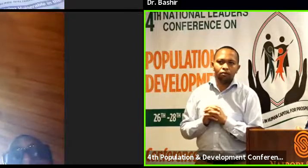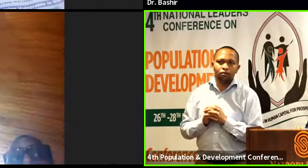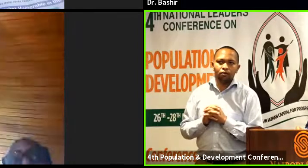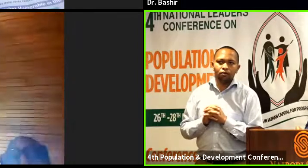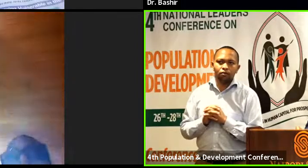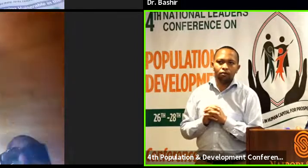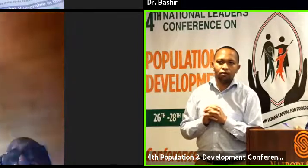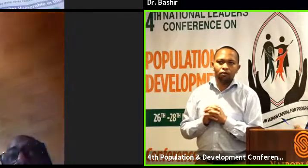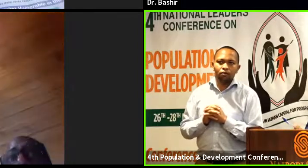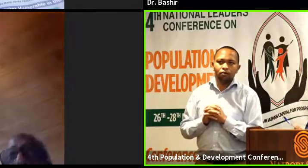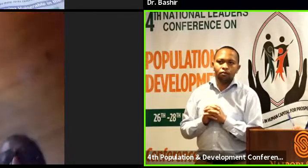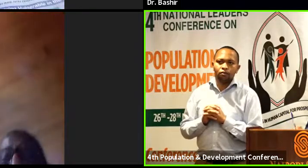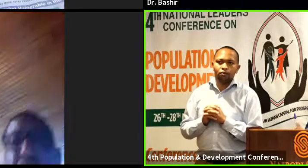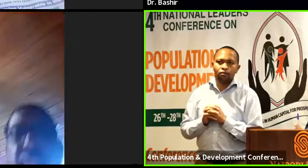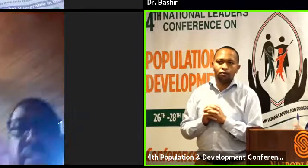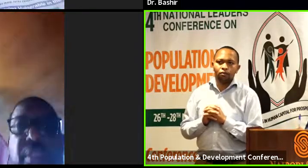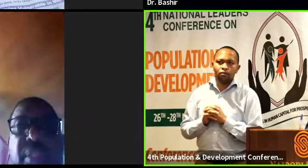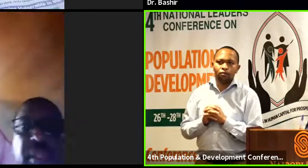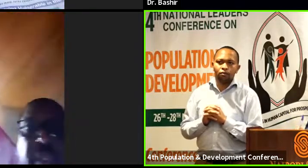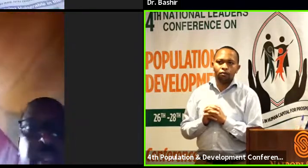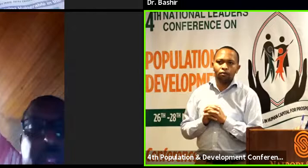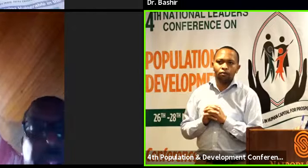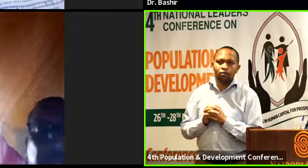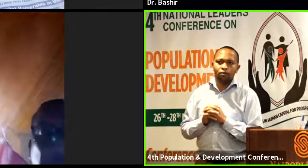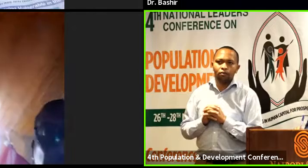Dr. Charles, are you there?